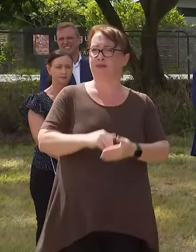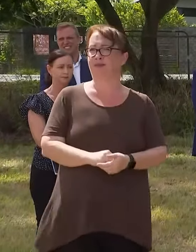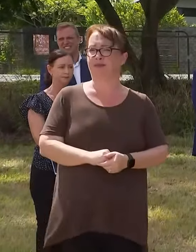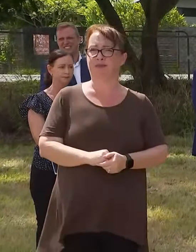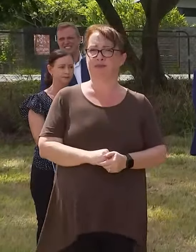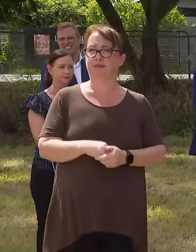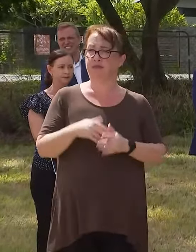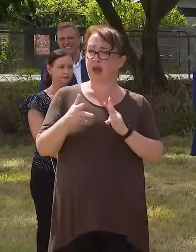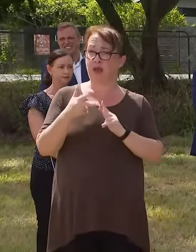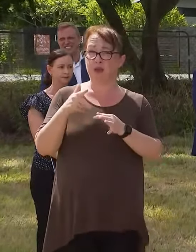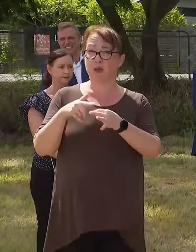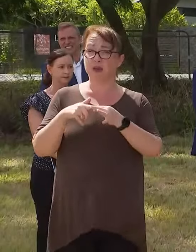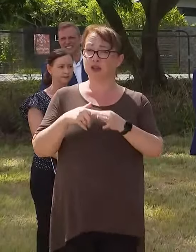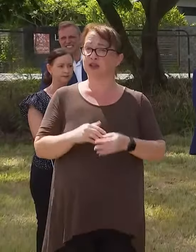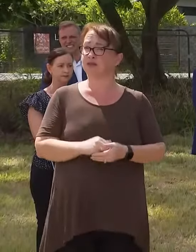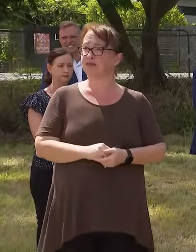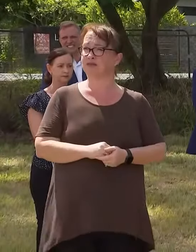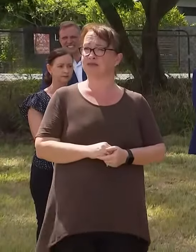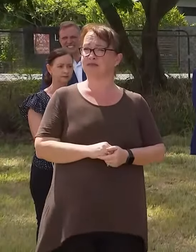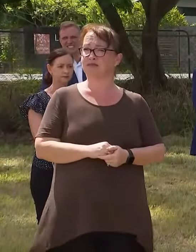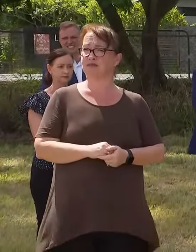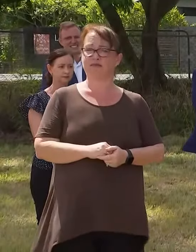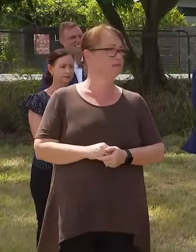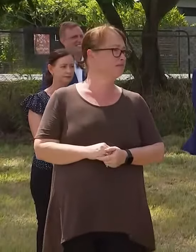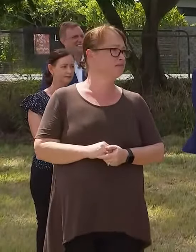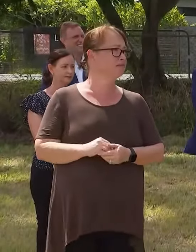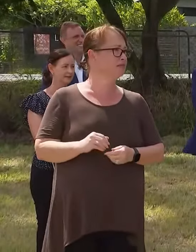Okay, any other questions? All good?